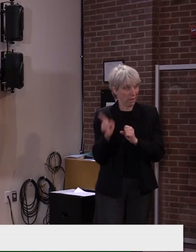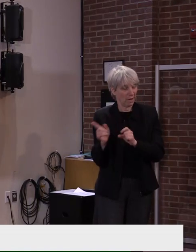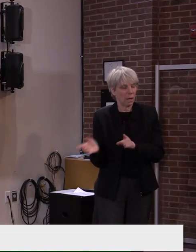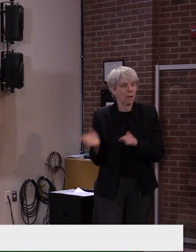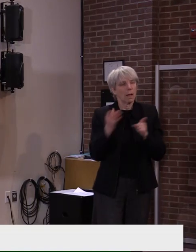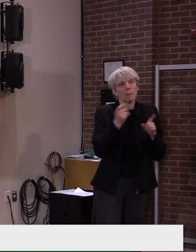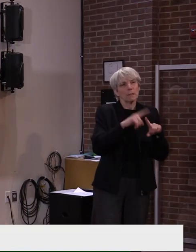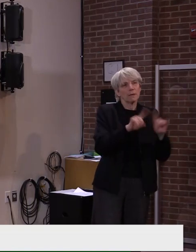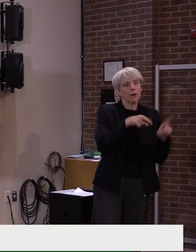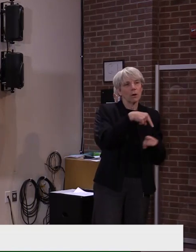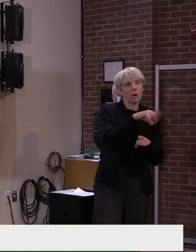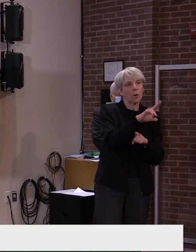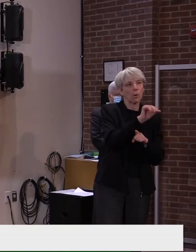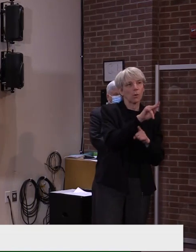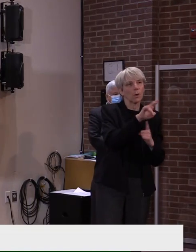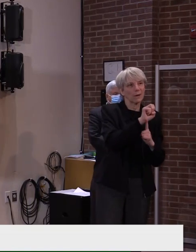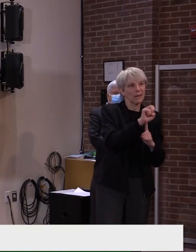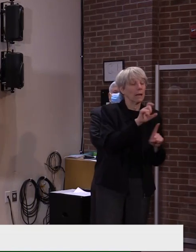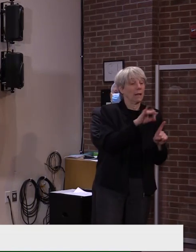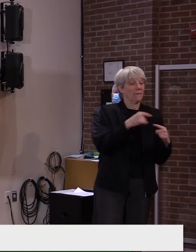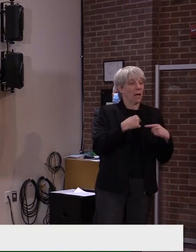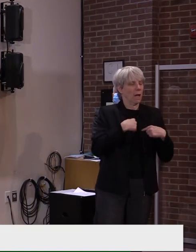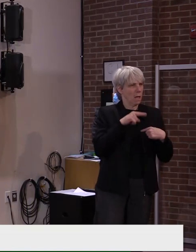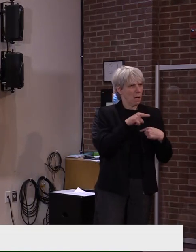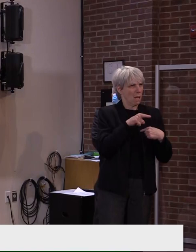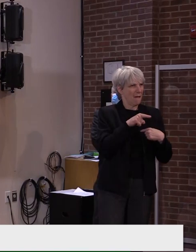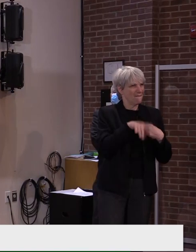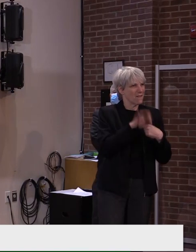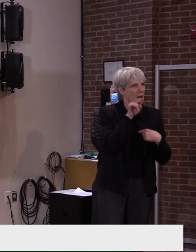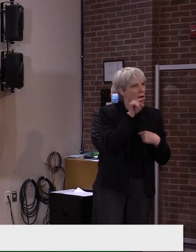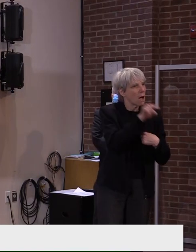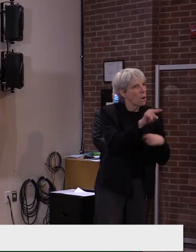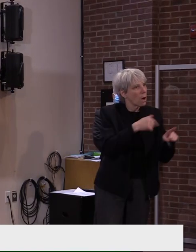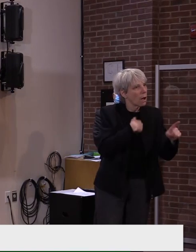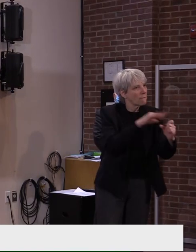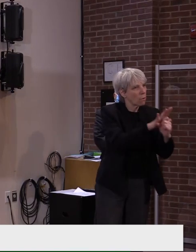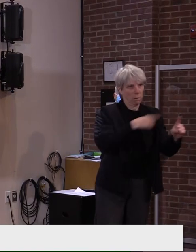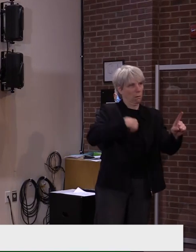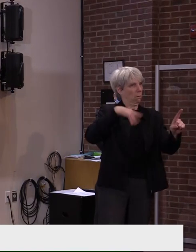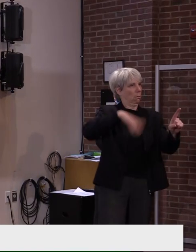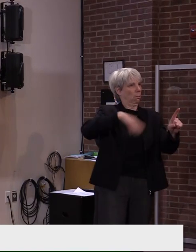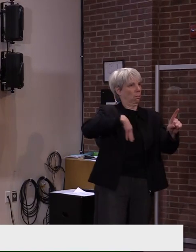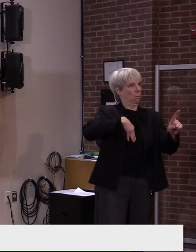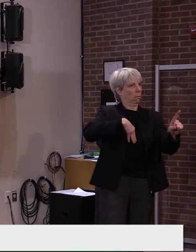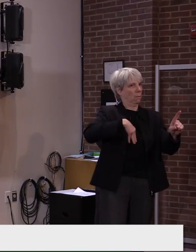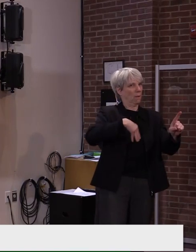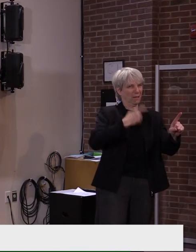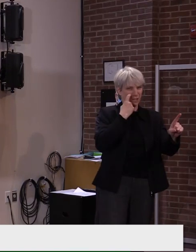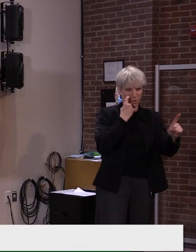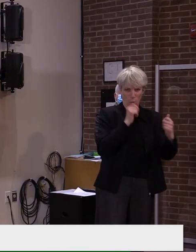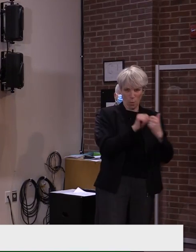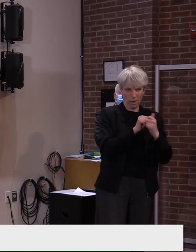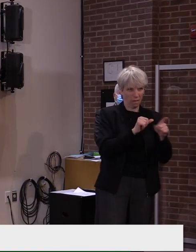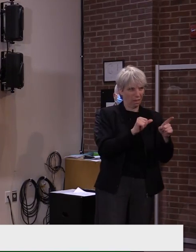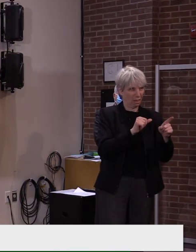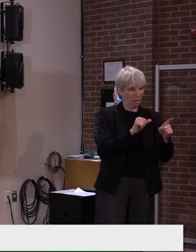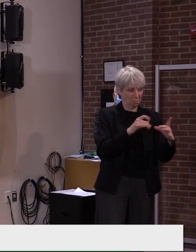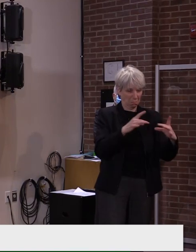your exposure to an infected person when you're a close contact, but for the moment are free of